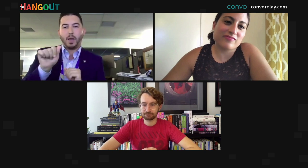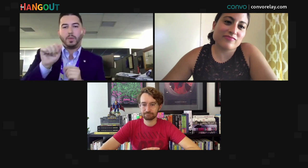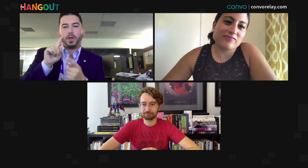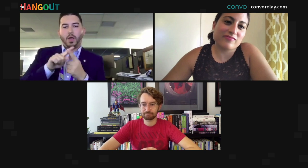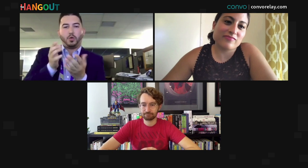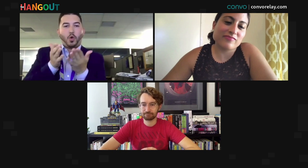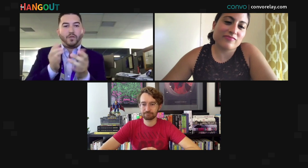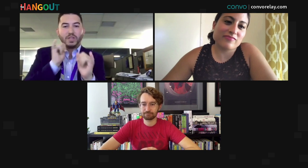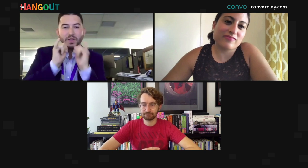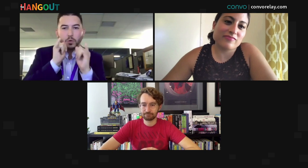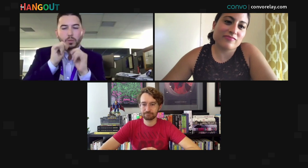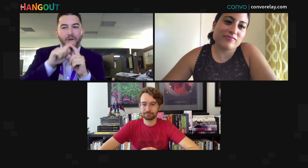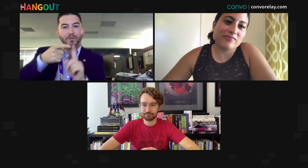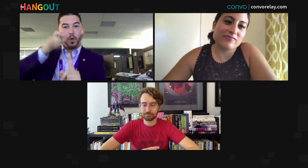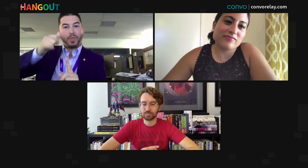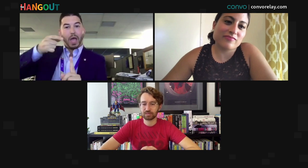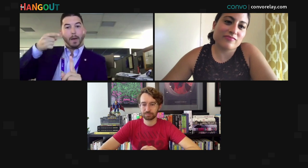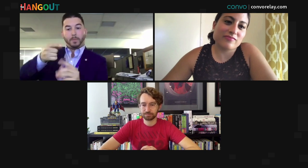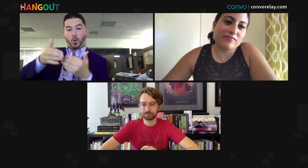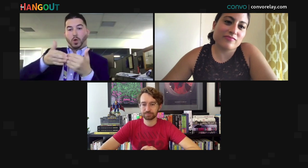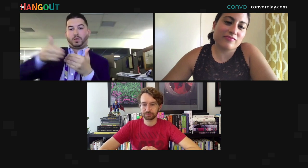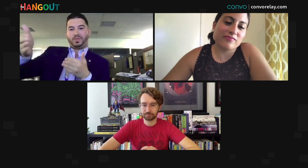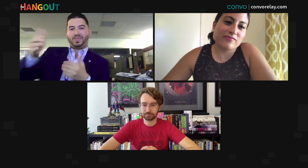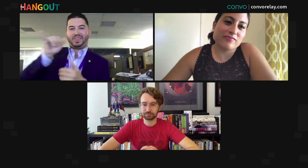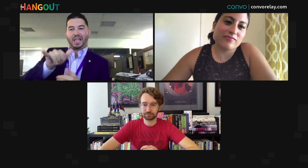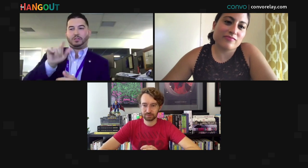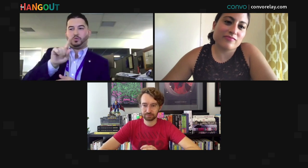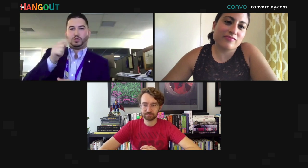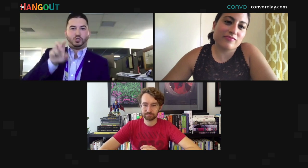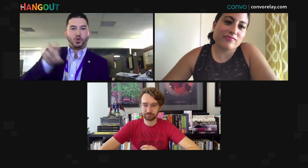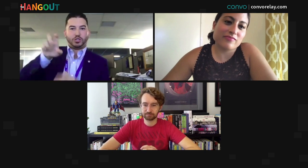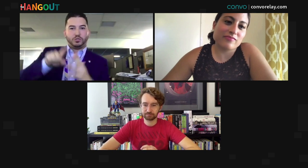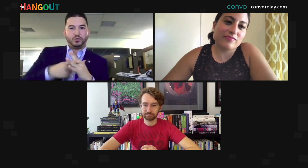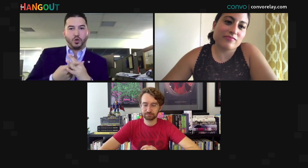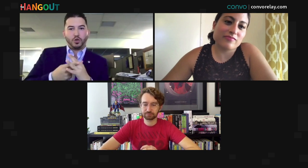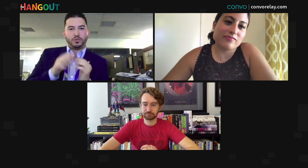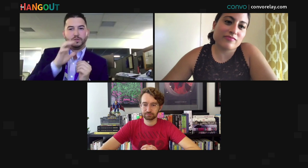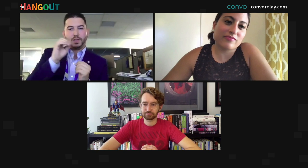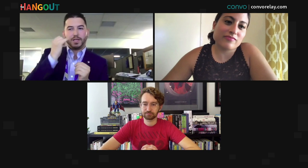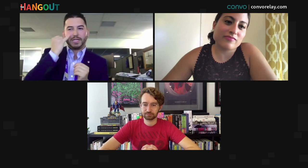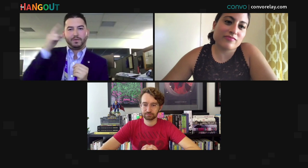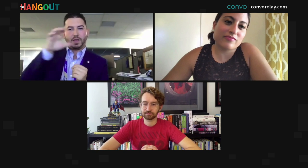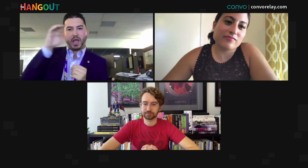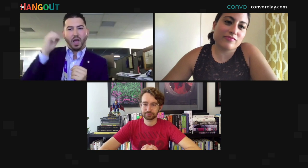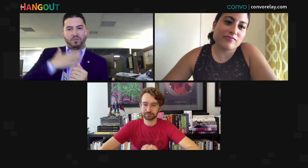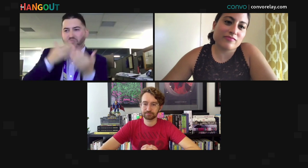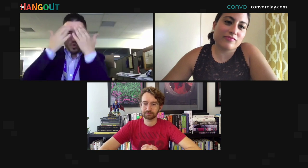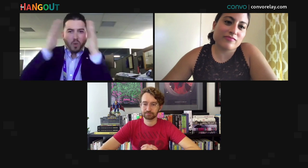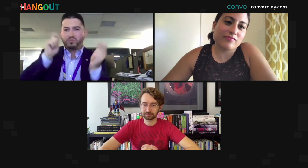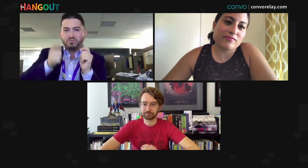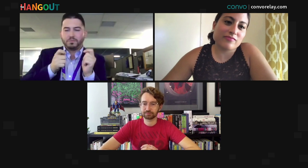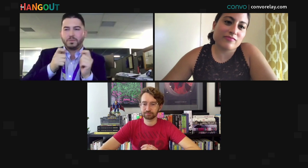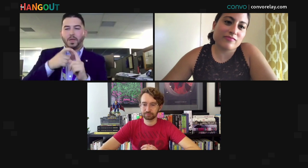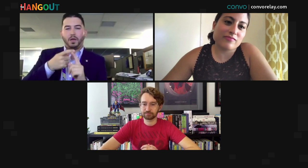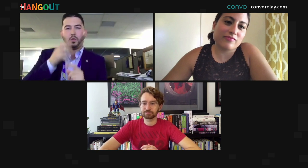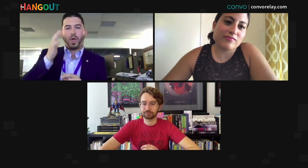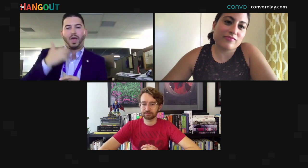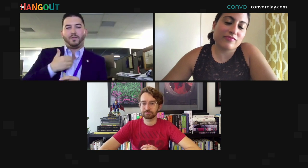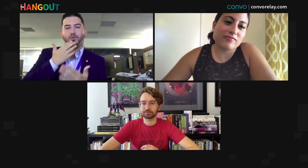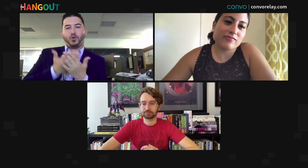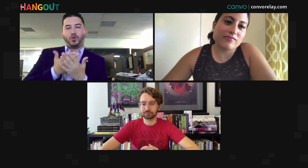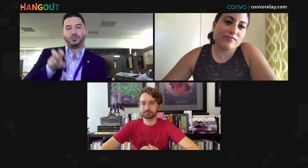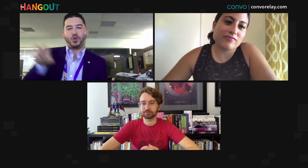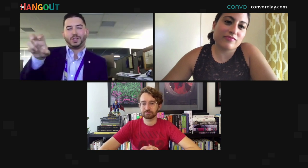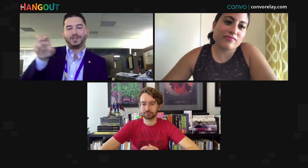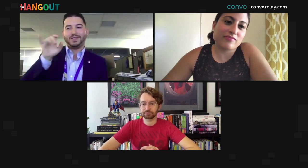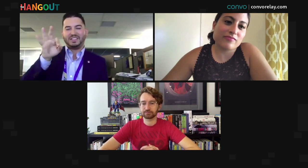And I think sometimes you have to hide your disability just to be offered the interview. But from that point on, that's where the journey starts. And if